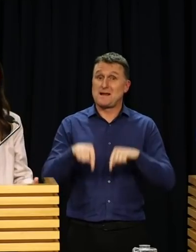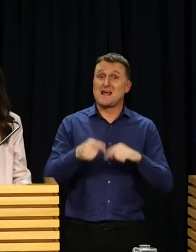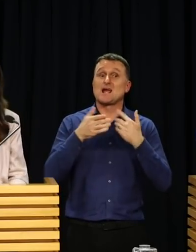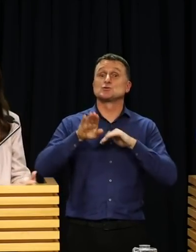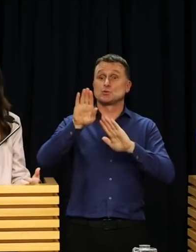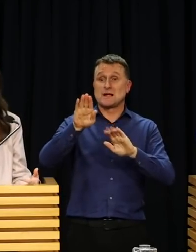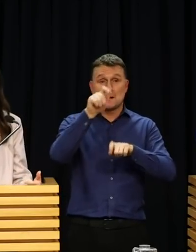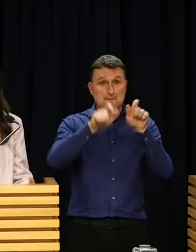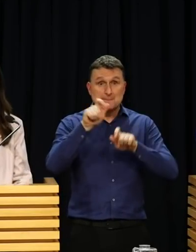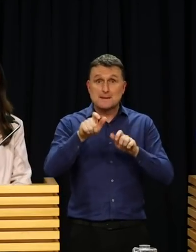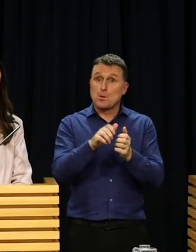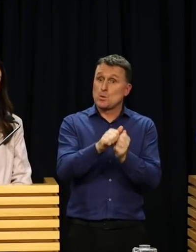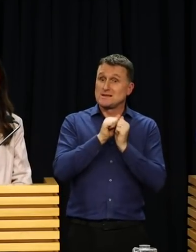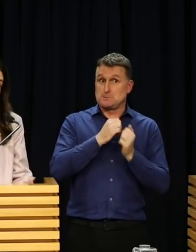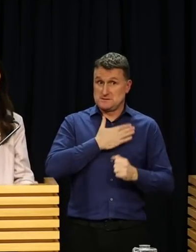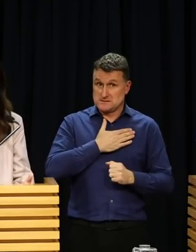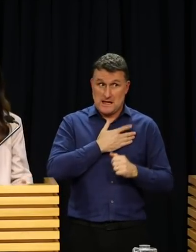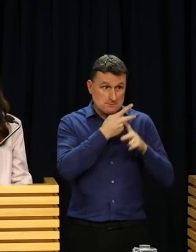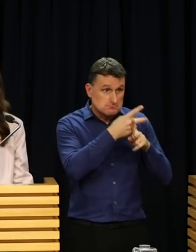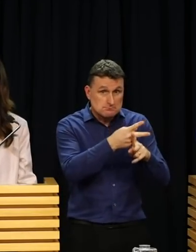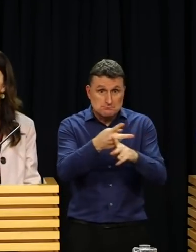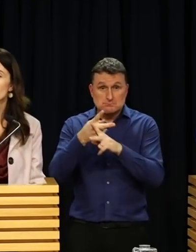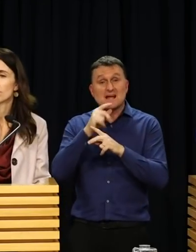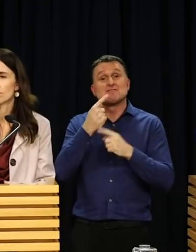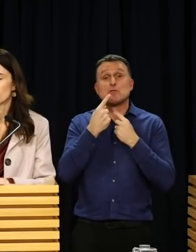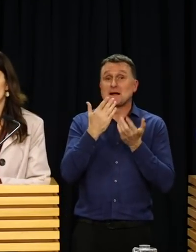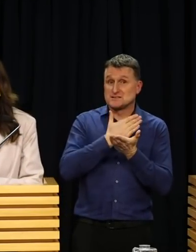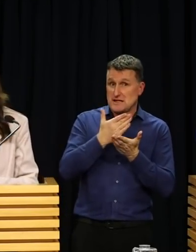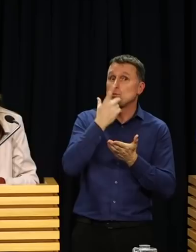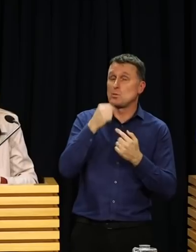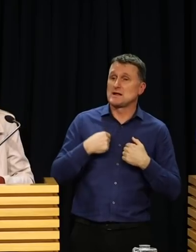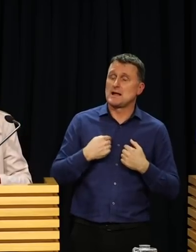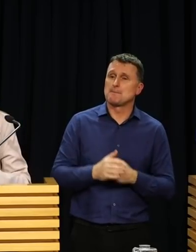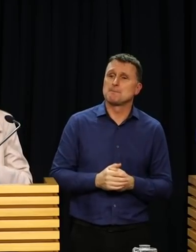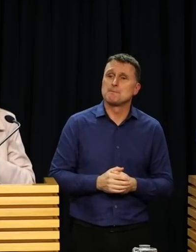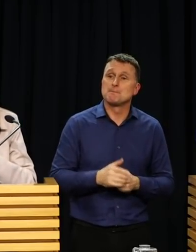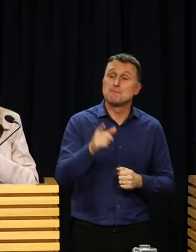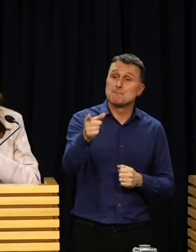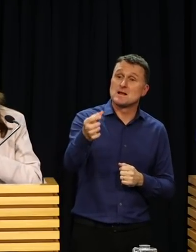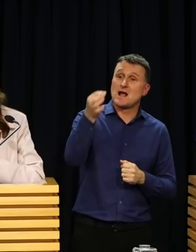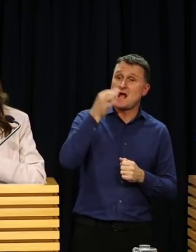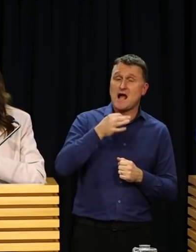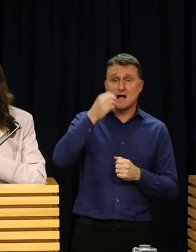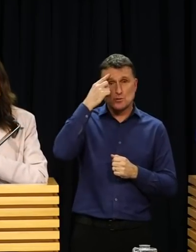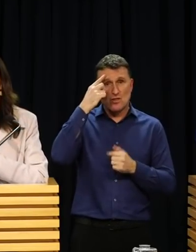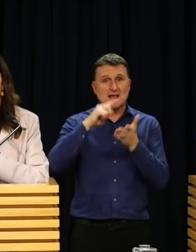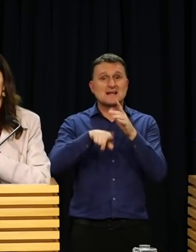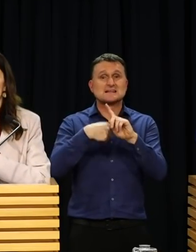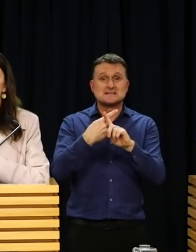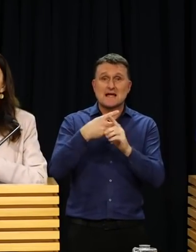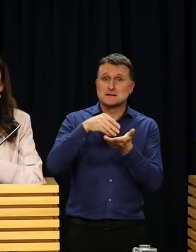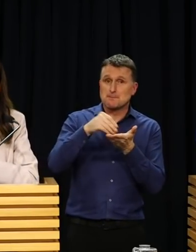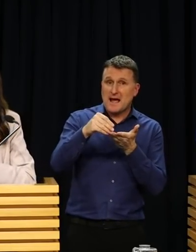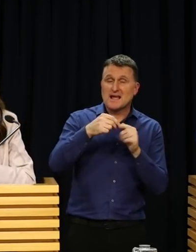if there are things that we can share with others, then we should. Taxpayer funding, film grants going towards the ARS